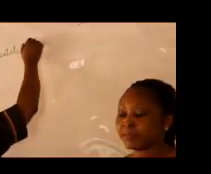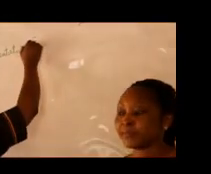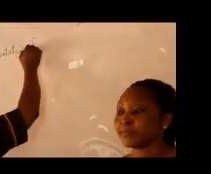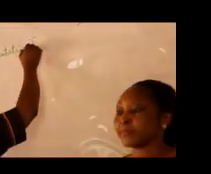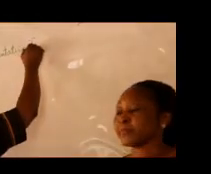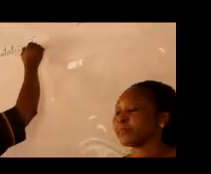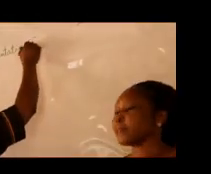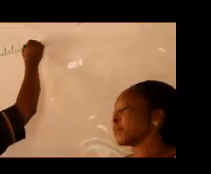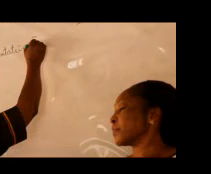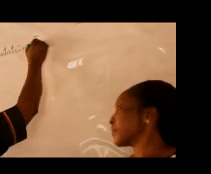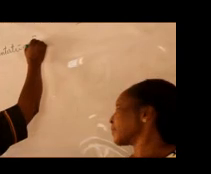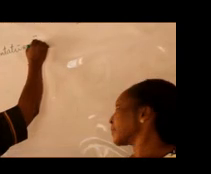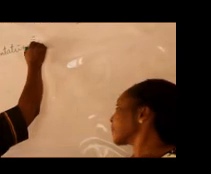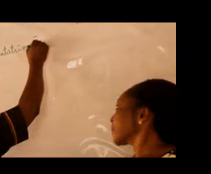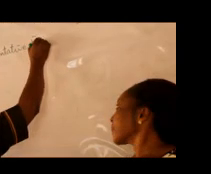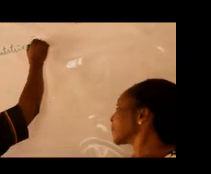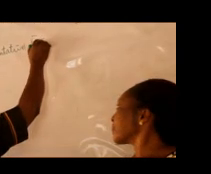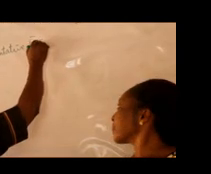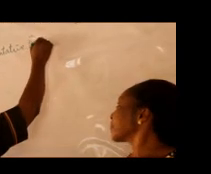essay.